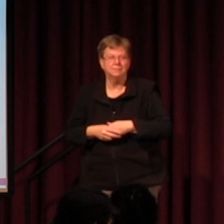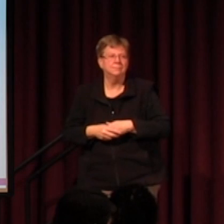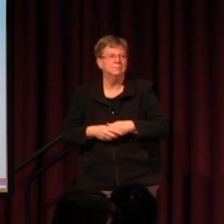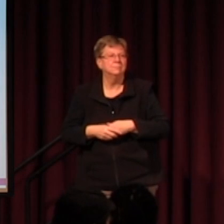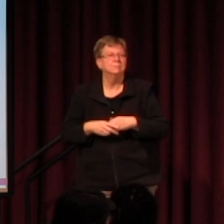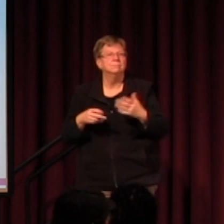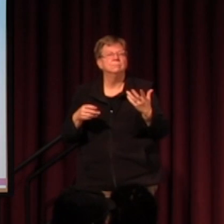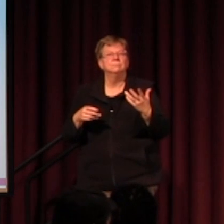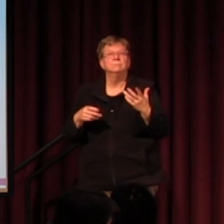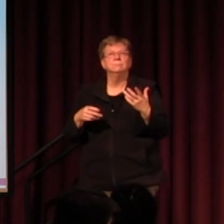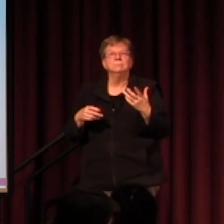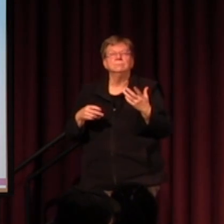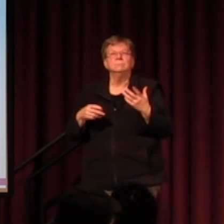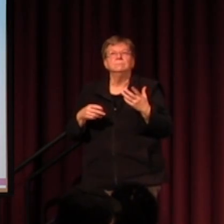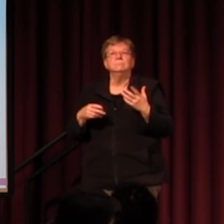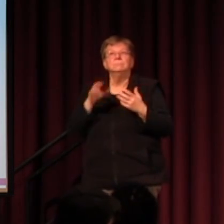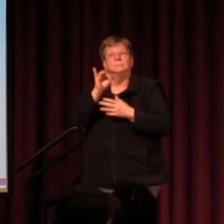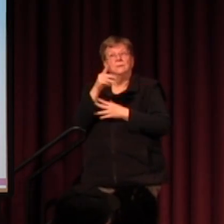is to think about it